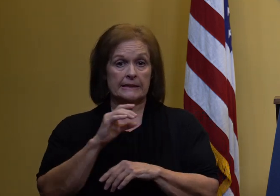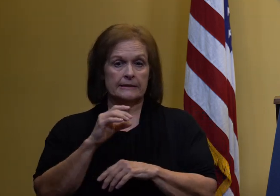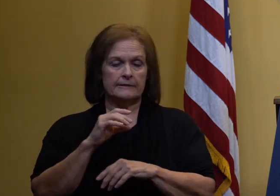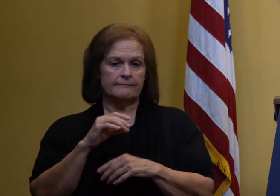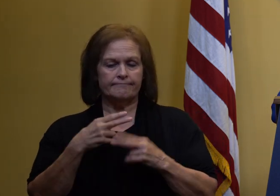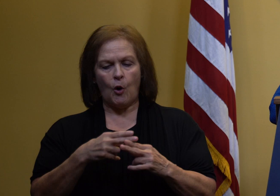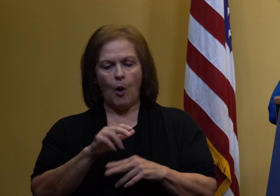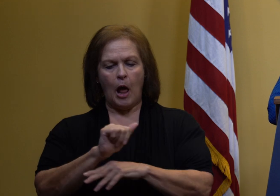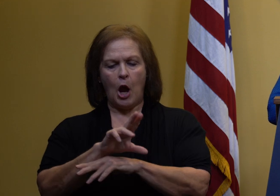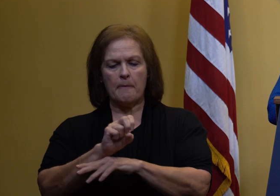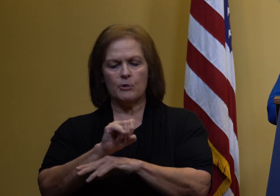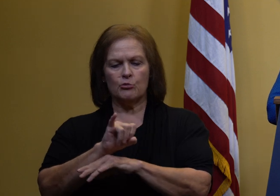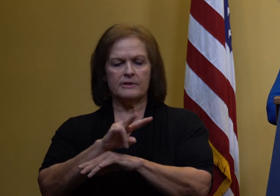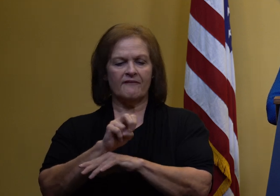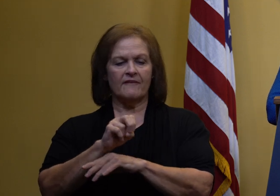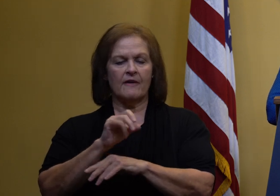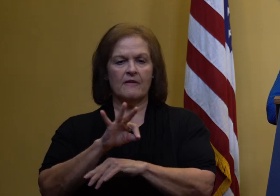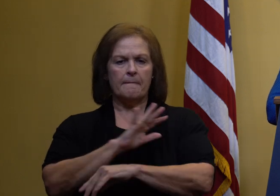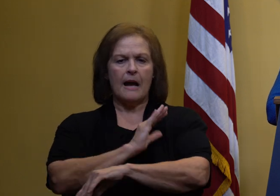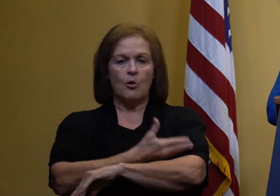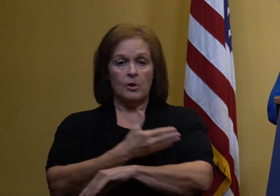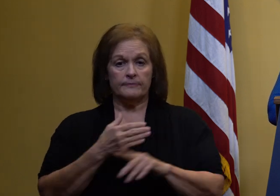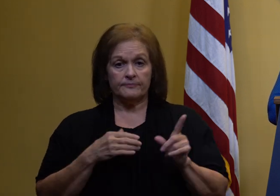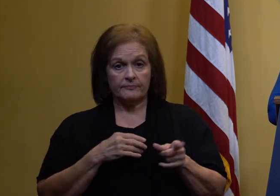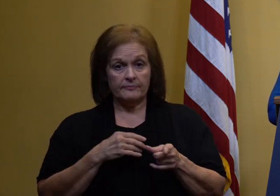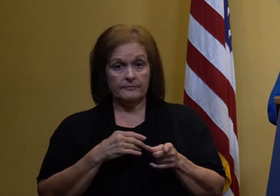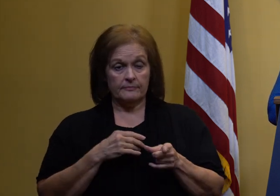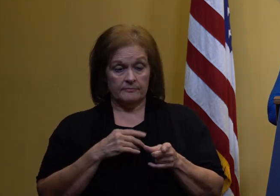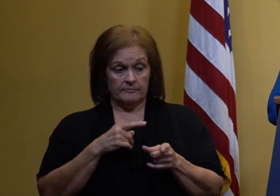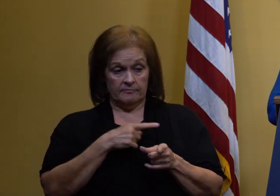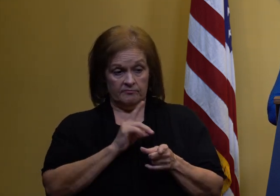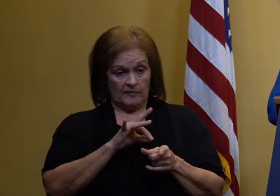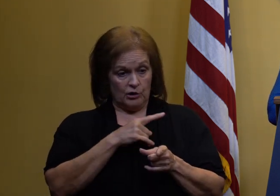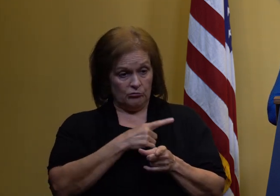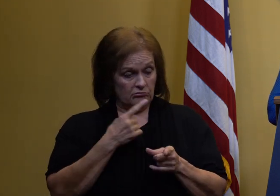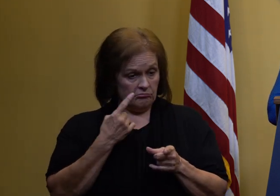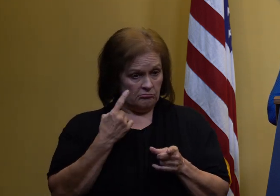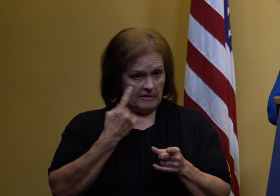power. What were your thoughts about that, and did that kind of aid in your decision